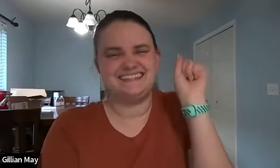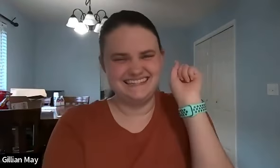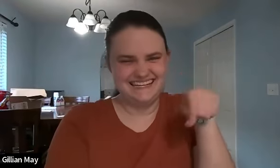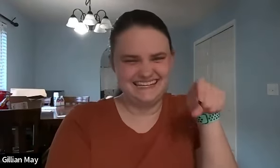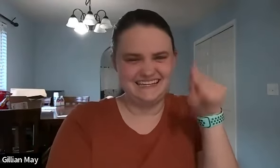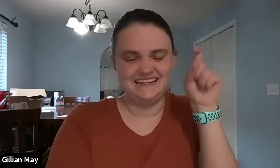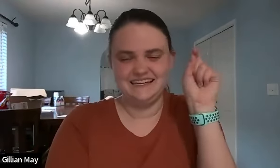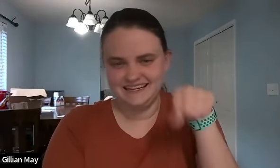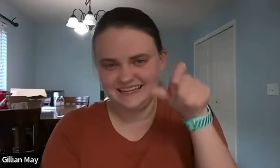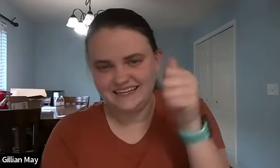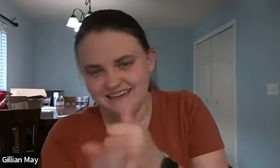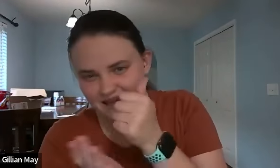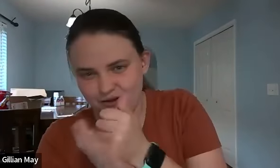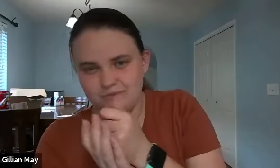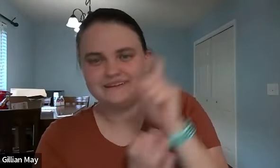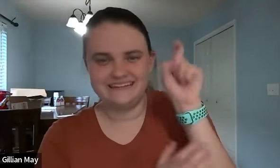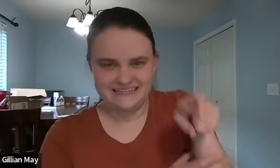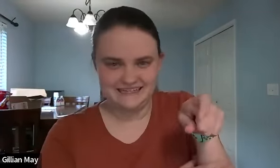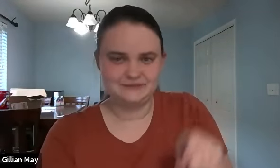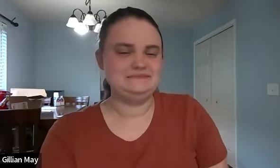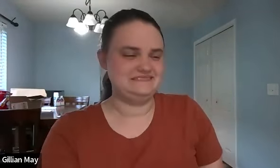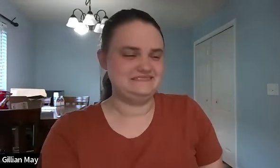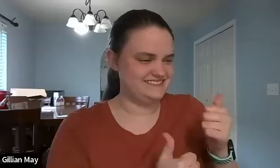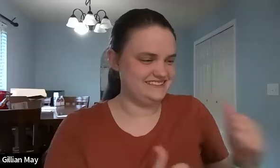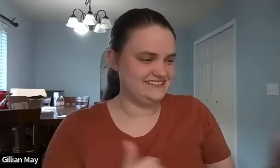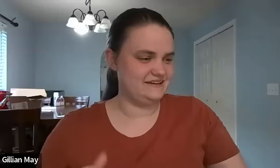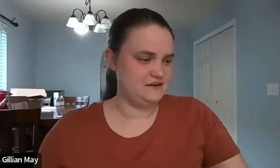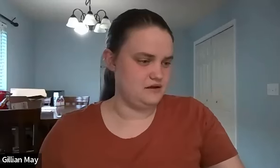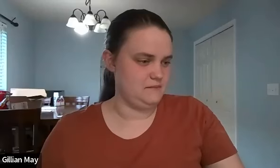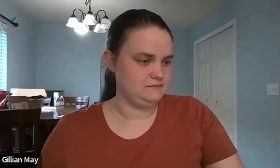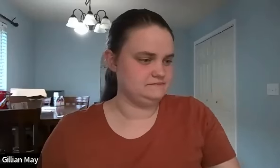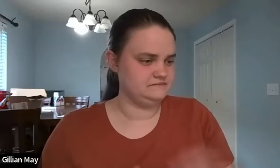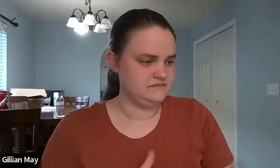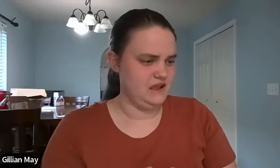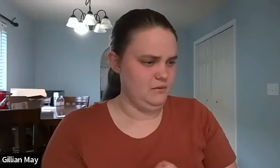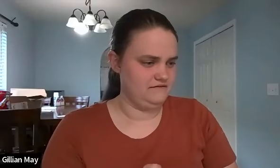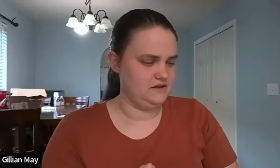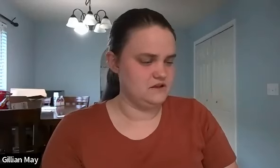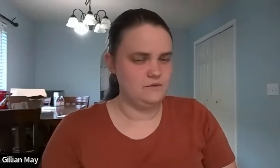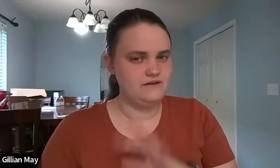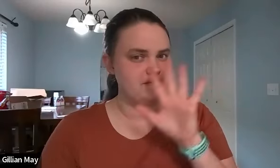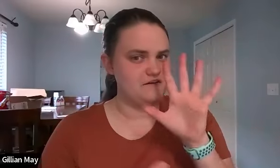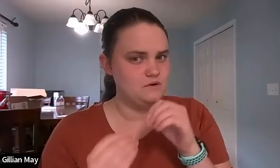Yes, need help, need. Good. Okay. Oh, my fingers. We have 5 more